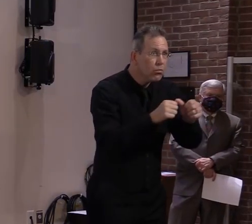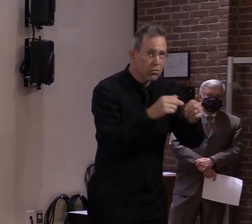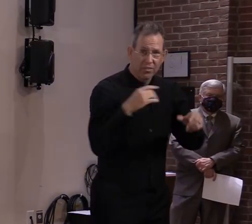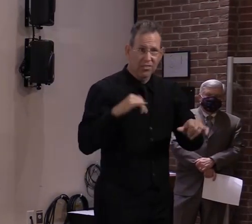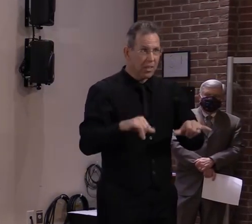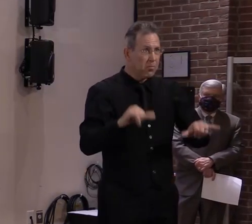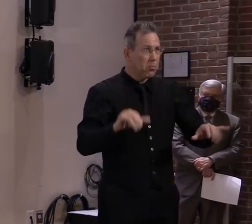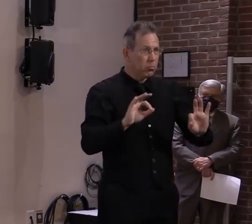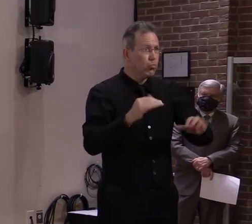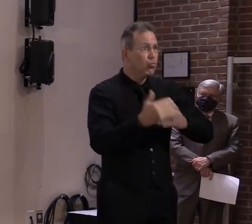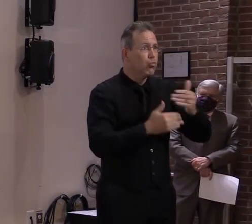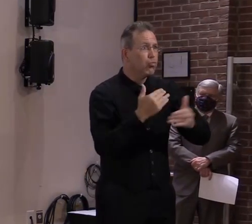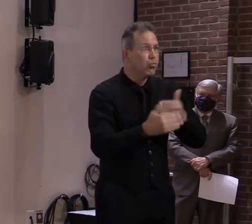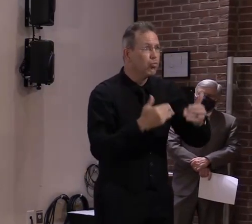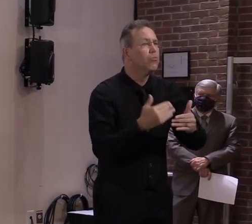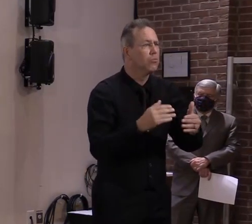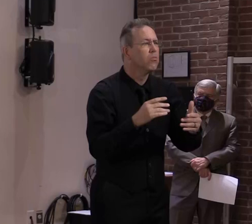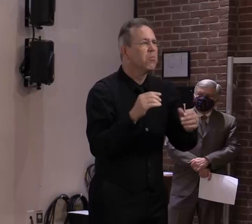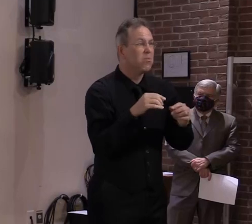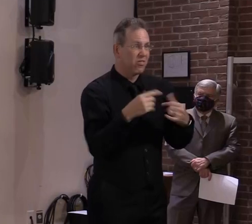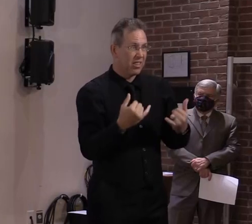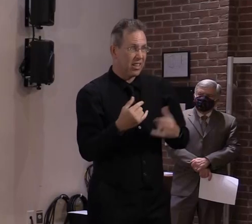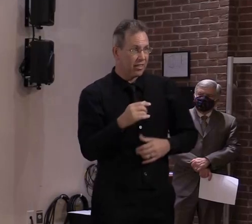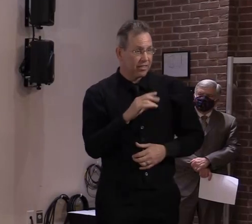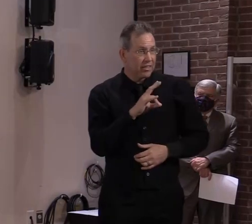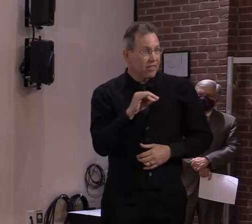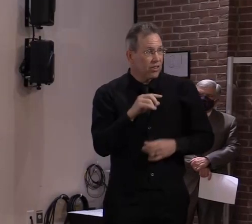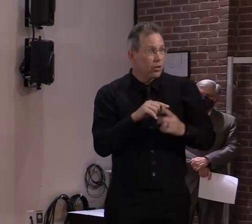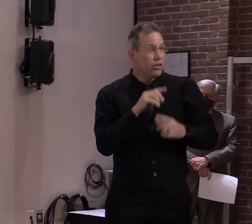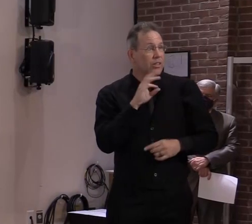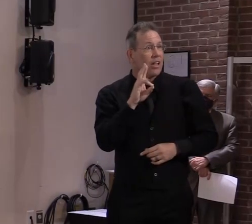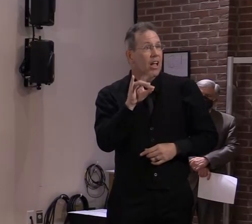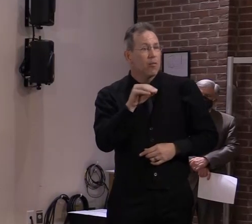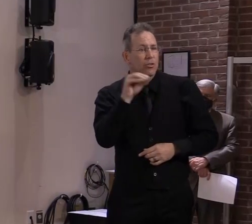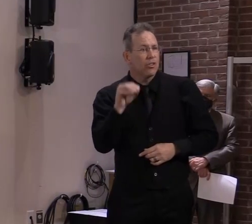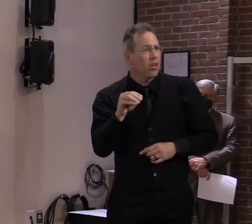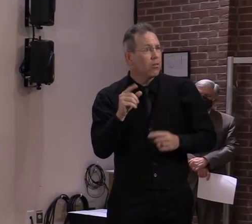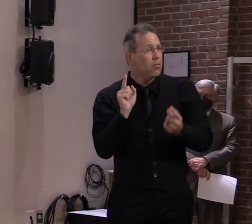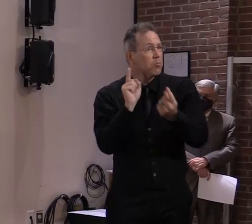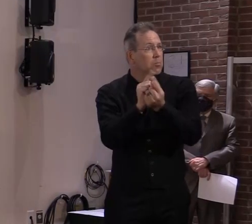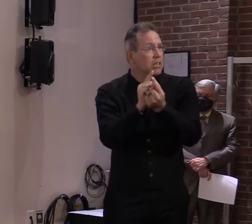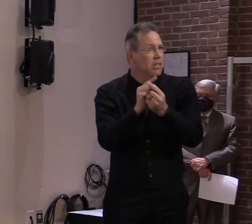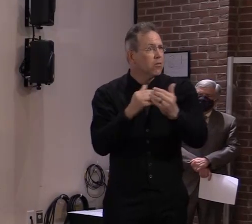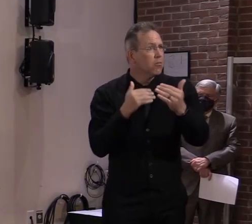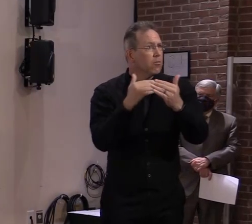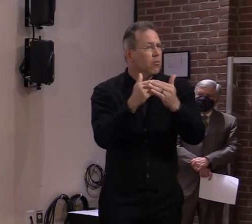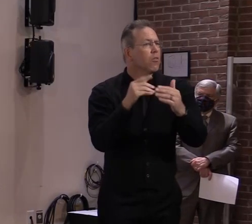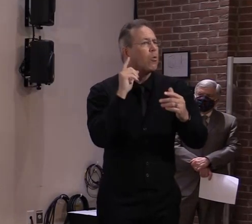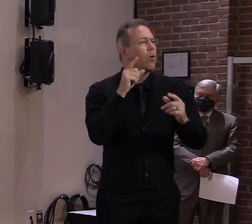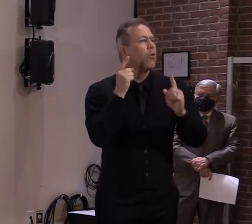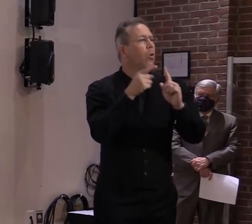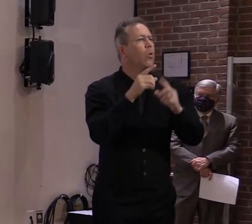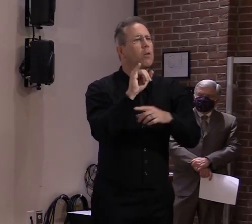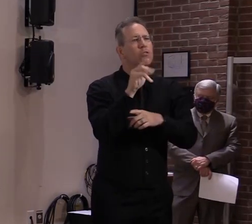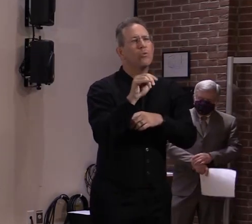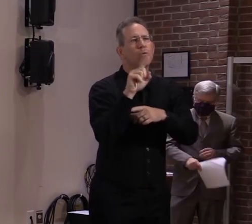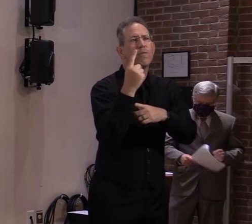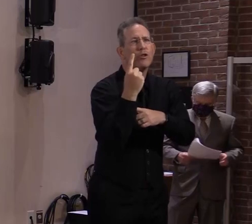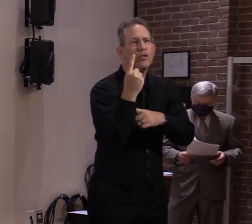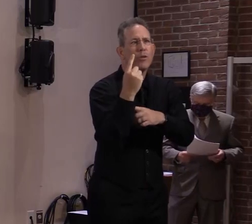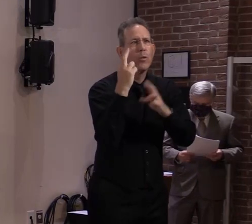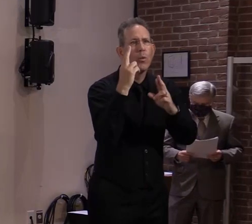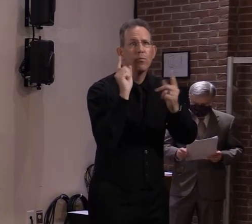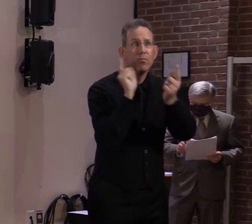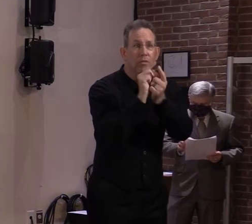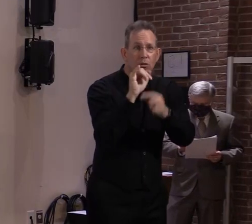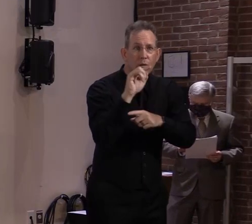and are between 70 and 85% of adults vaccinated by June 1, we'll be able to take our final step when